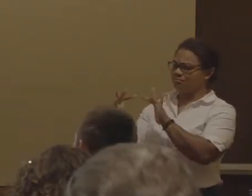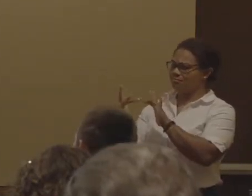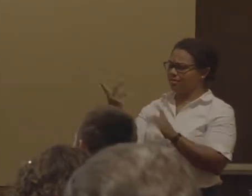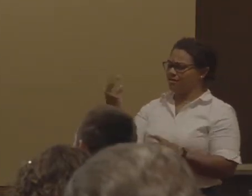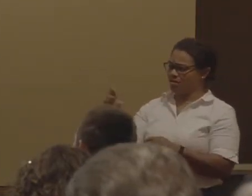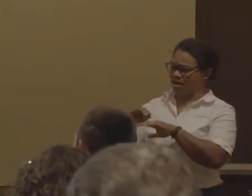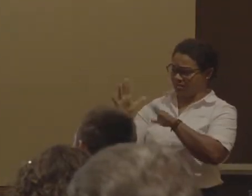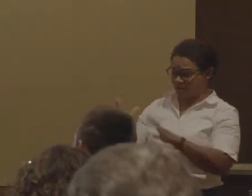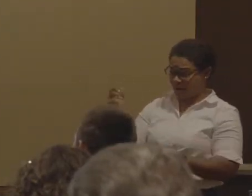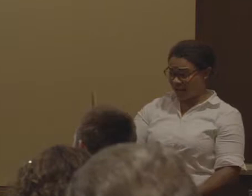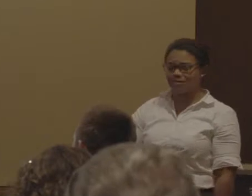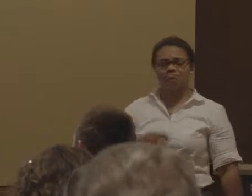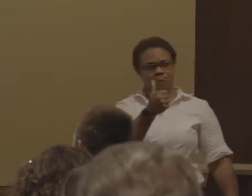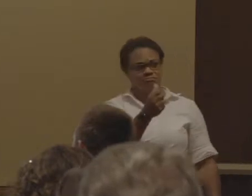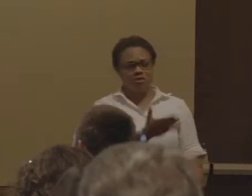counselor, okay?